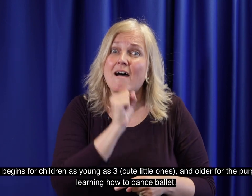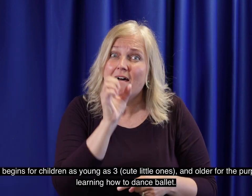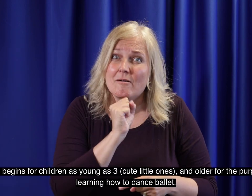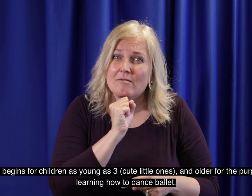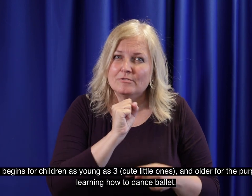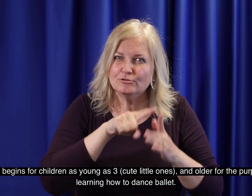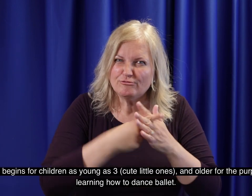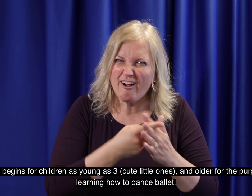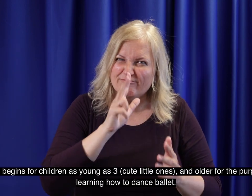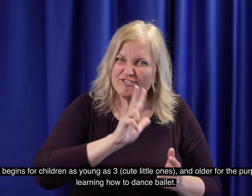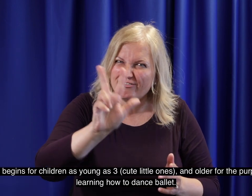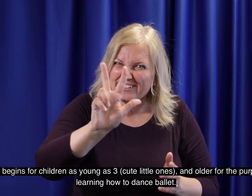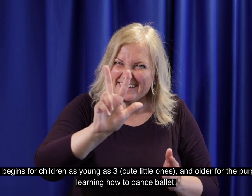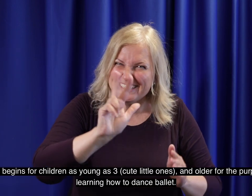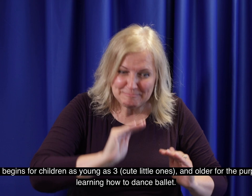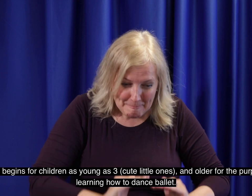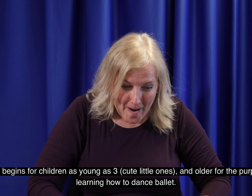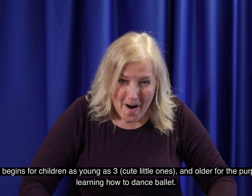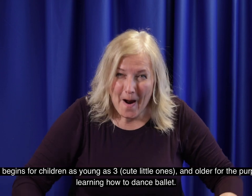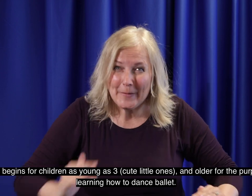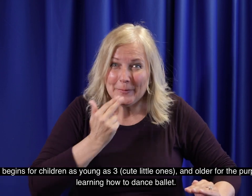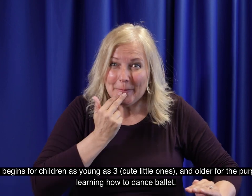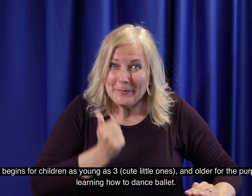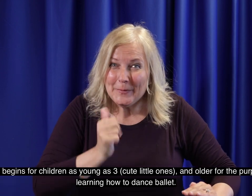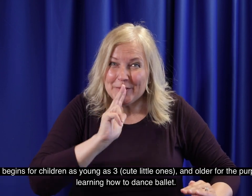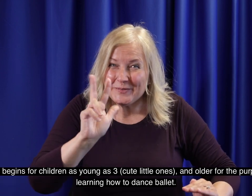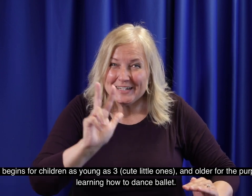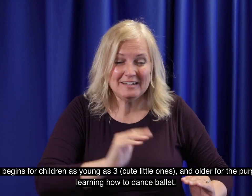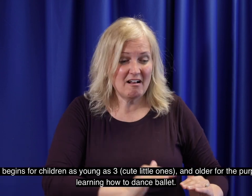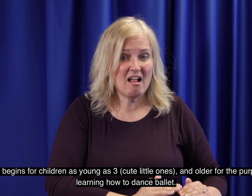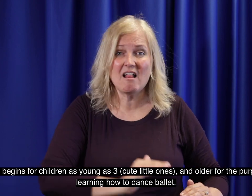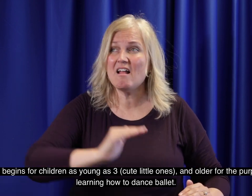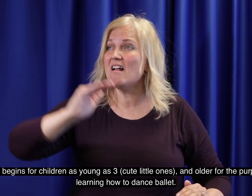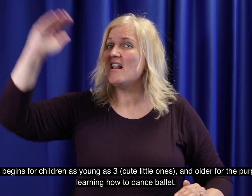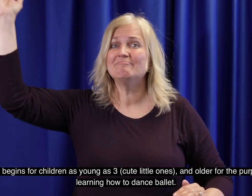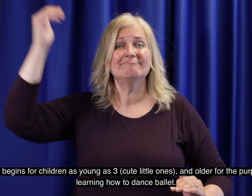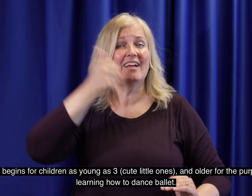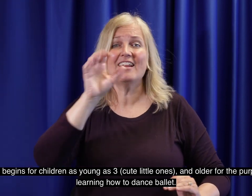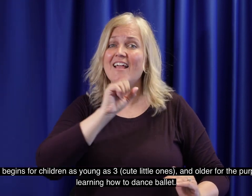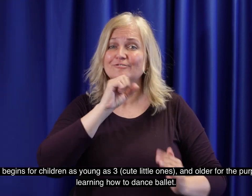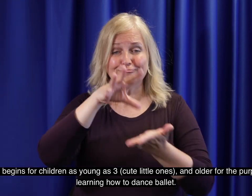Training begins for children as young as three, the cute little ones, and older, for the purposes of learning how to dance ballet.